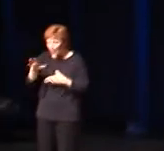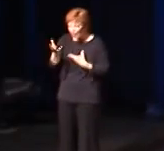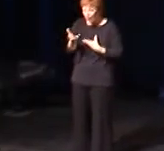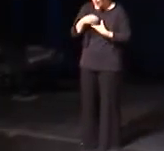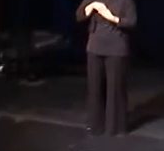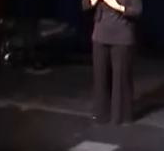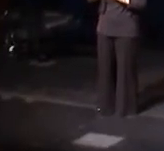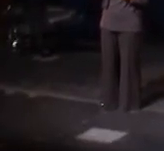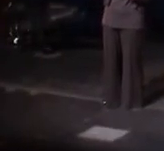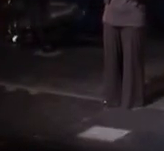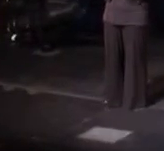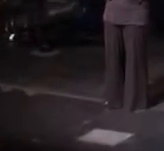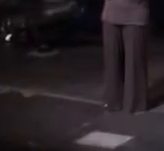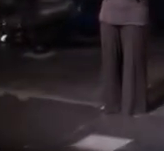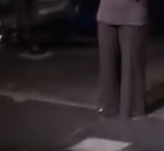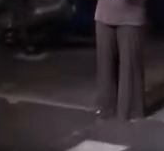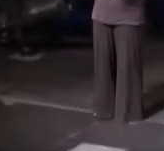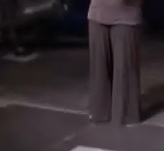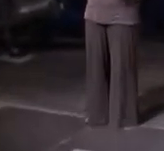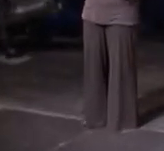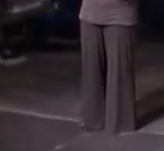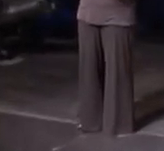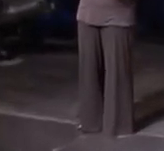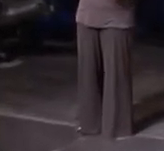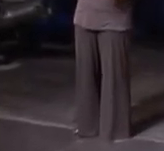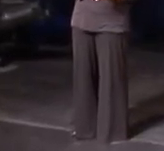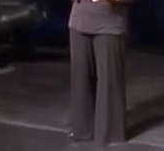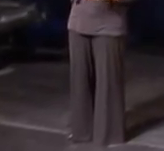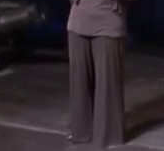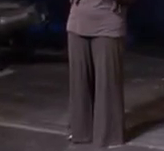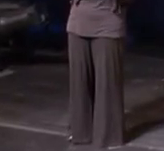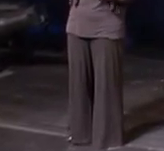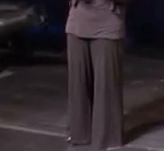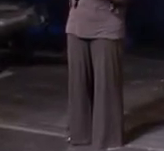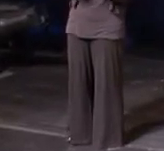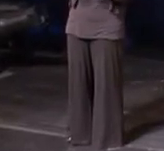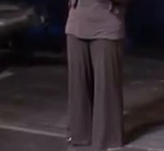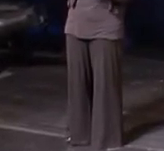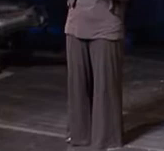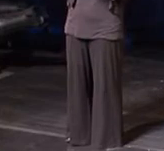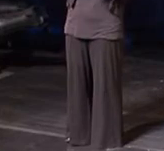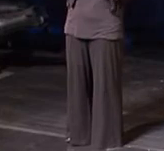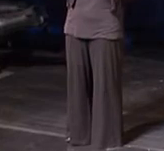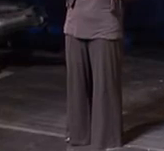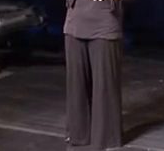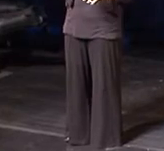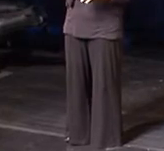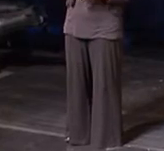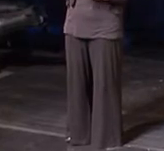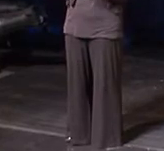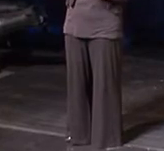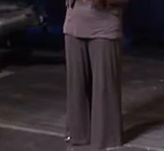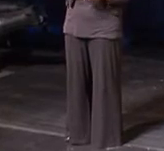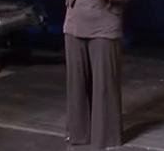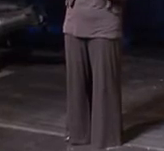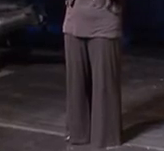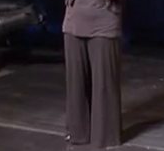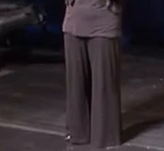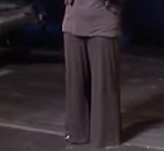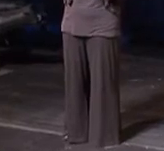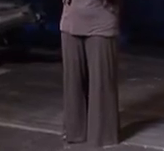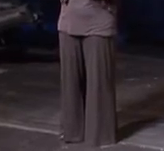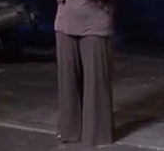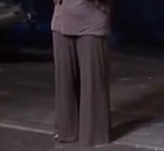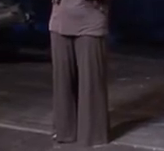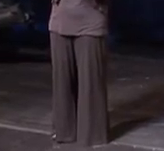There's also problems where people just have sensory processing problems. Like visual system has got problems where they can